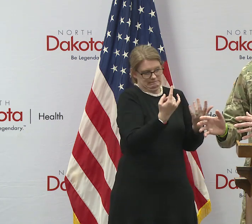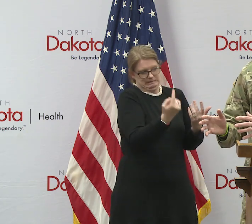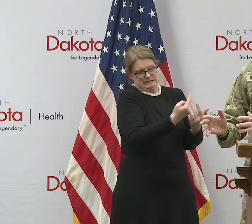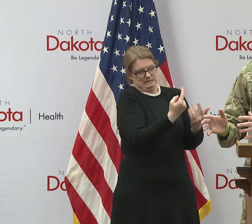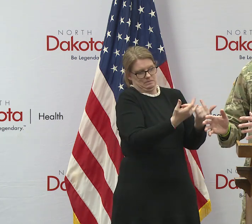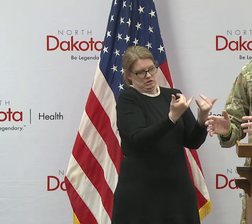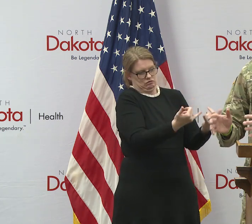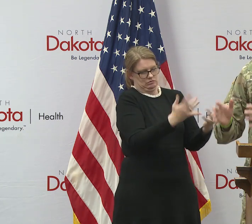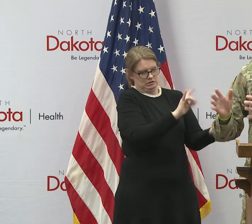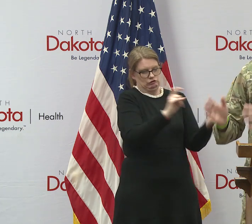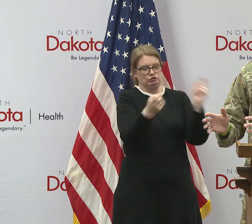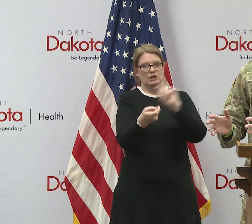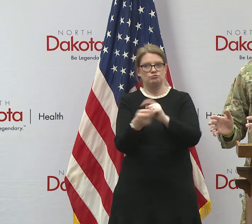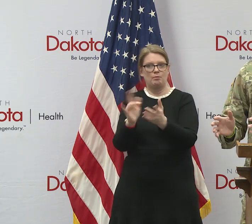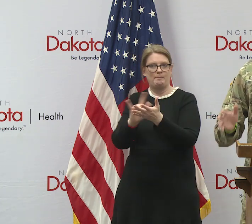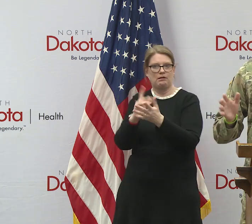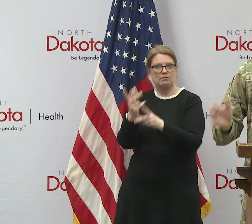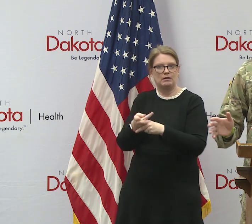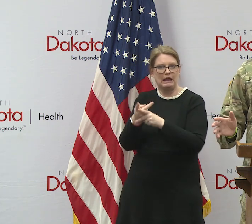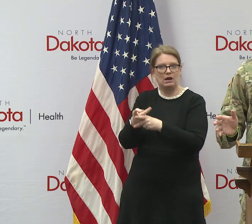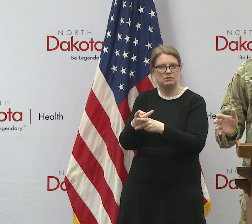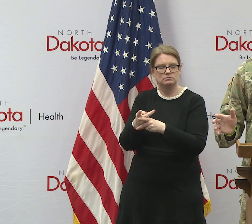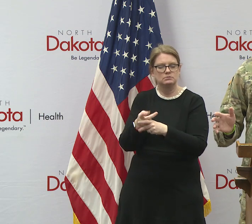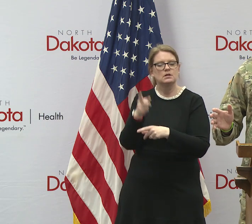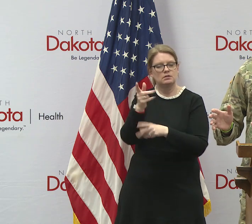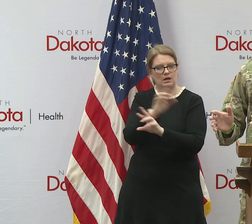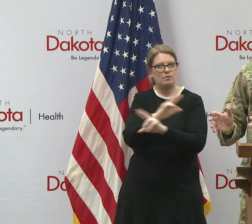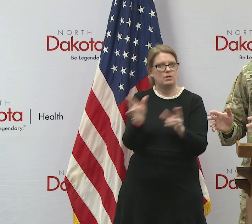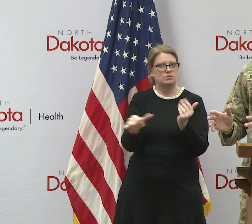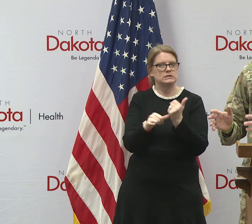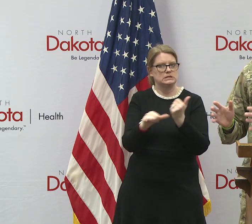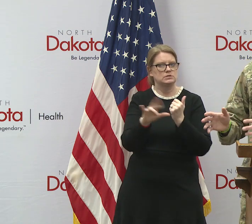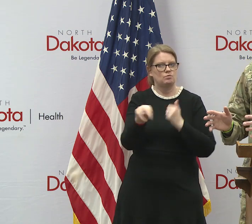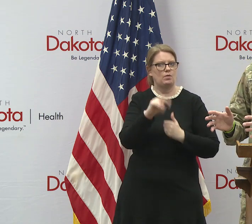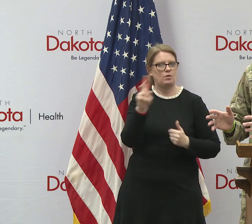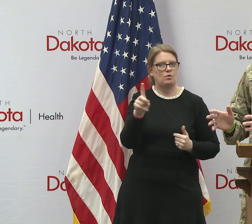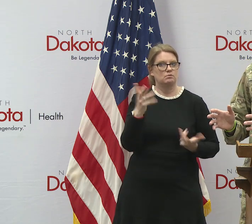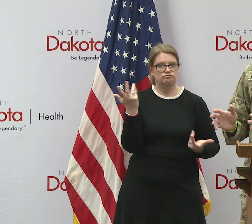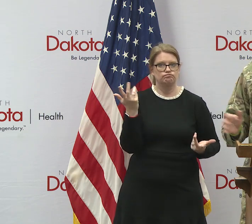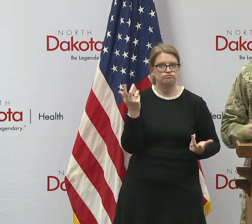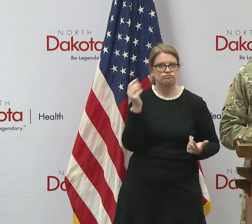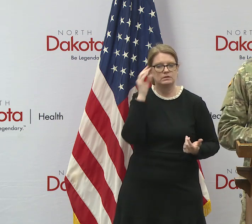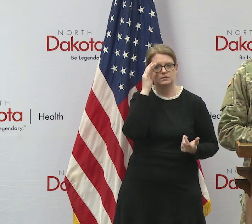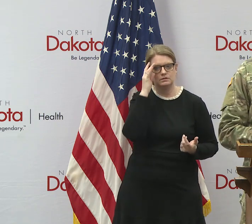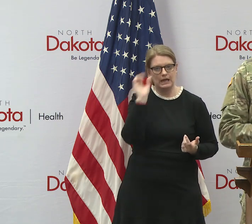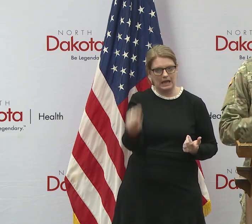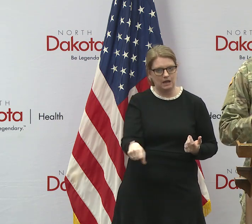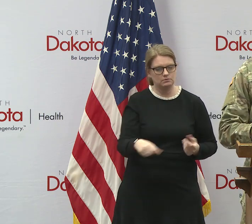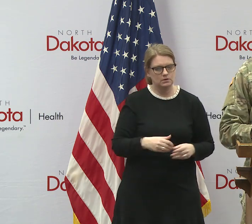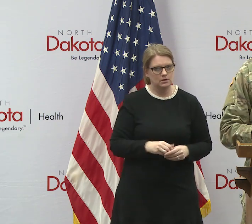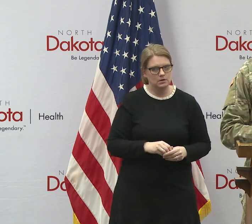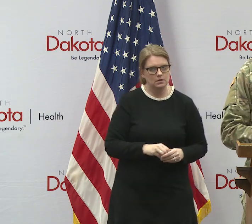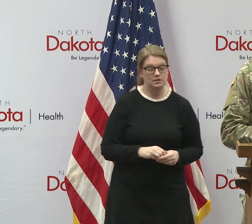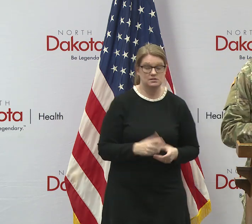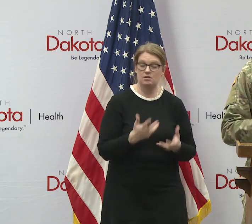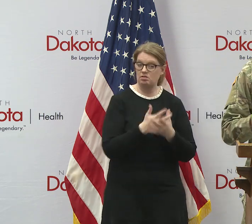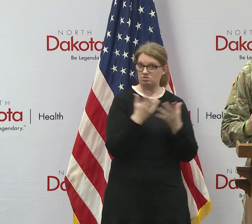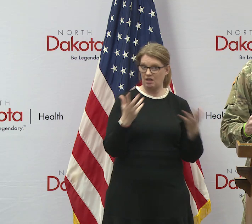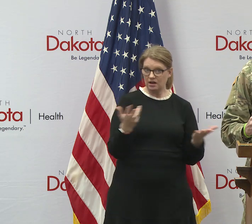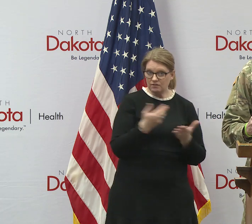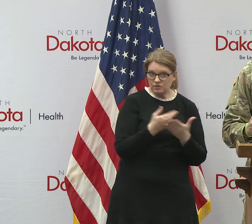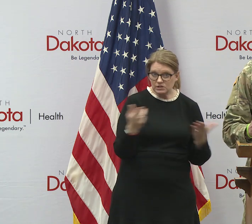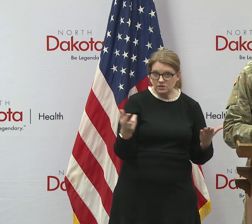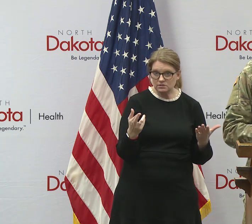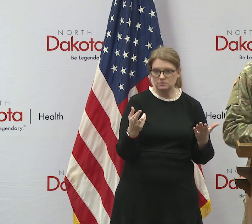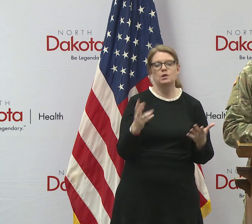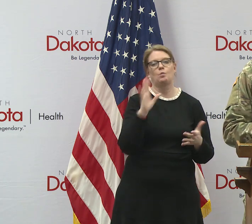to medical care, they are prepared to assist North Dakota in that endeavor. So a lot of resources out there. We